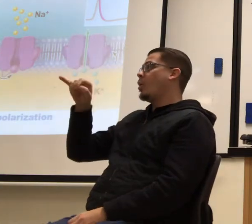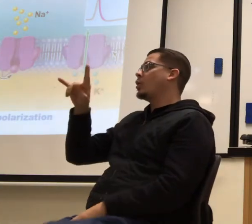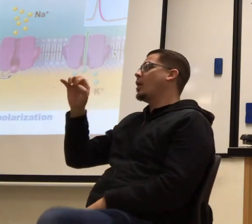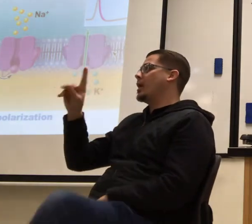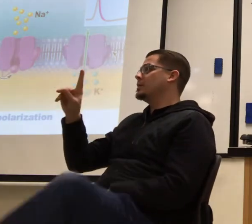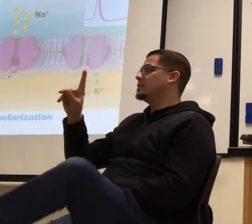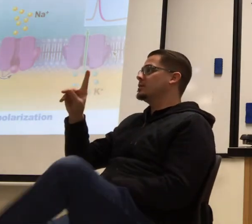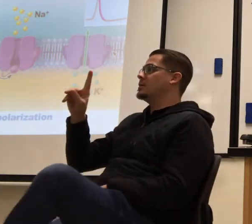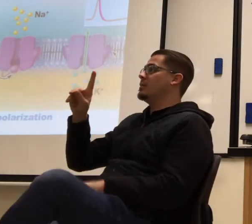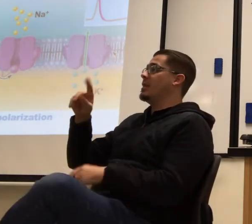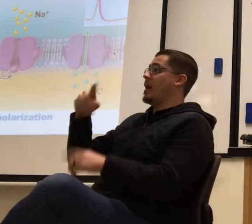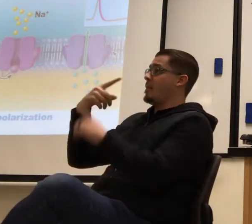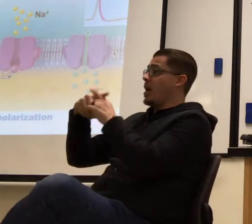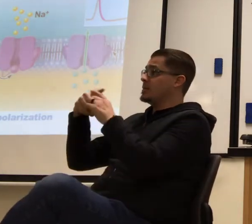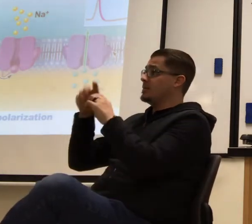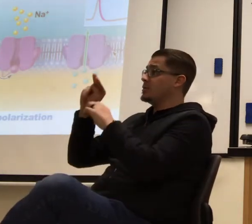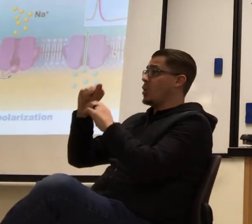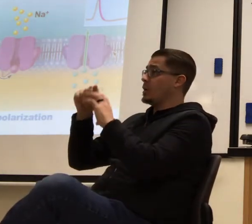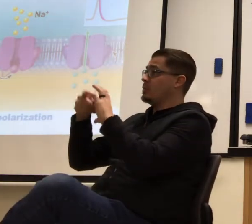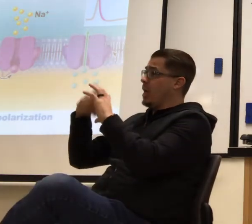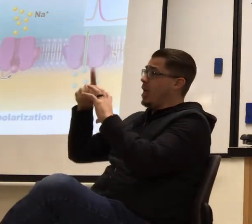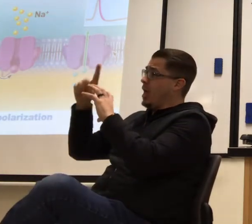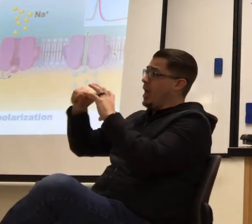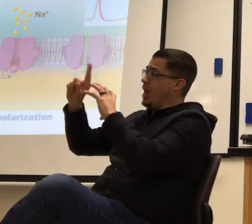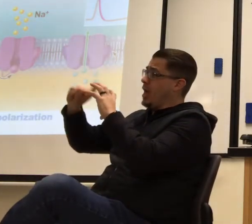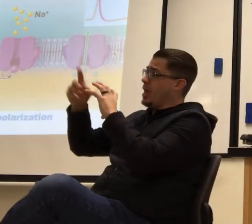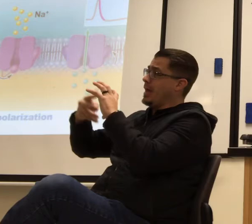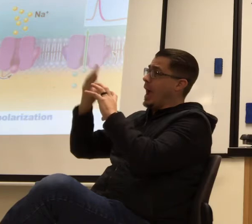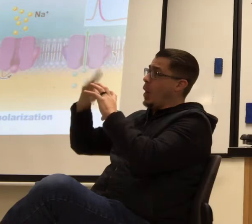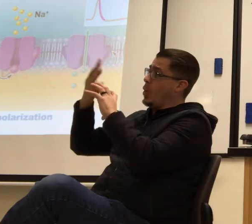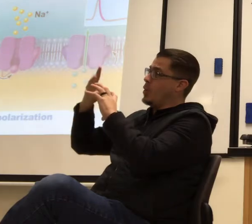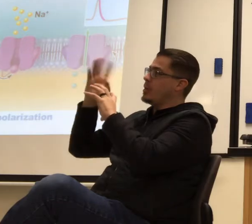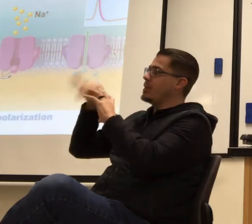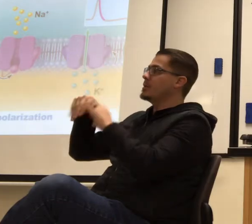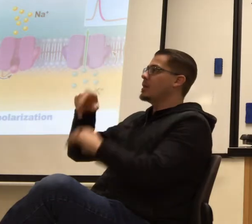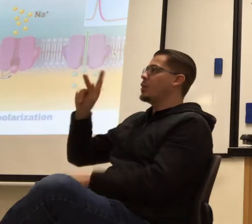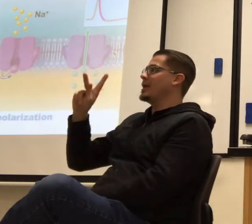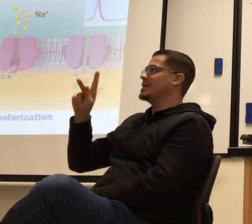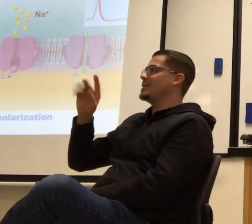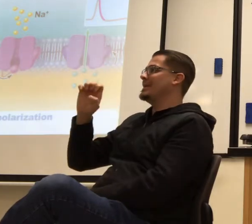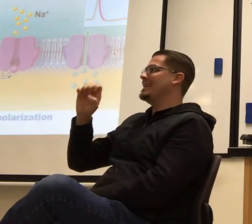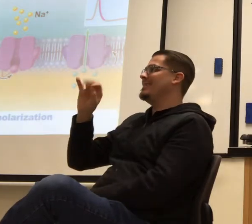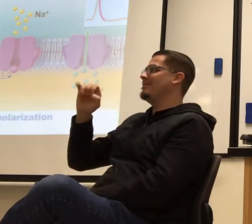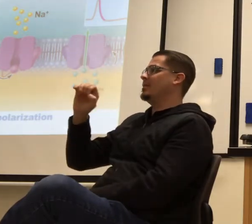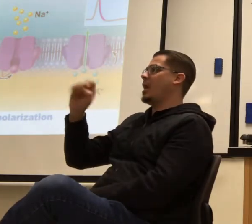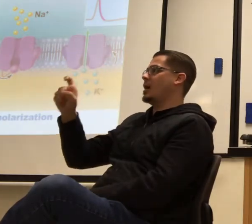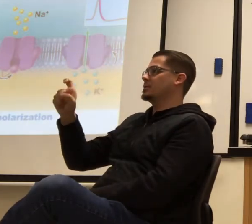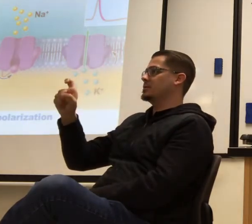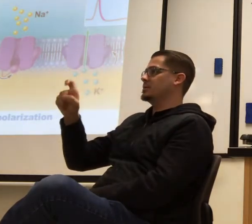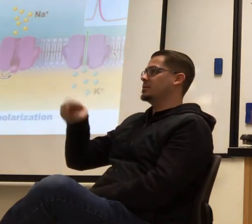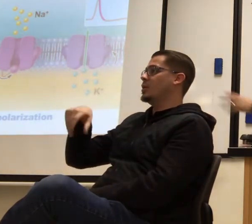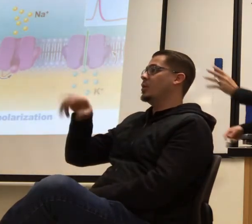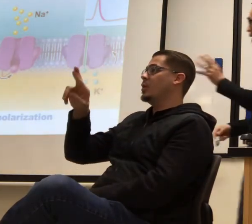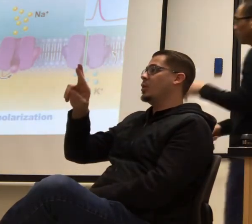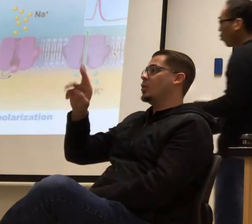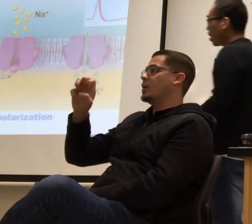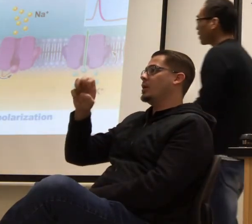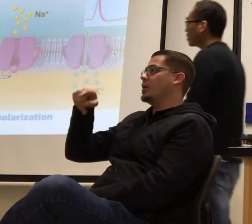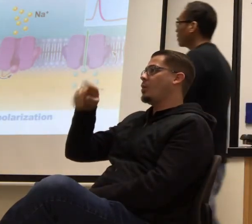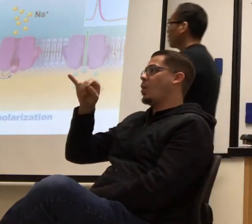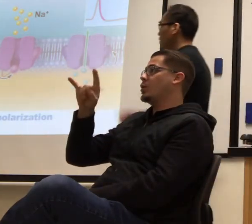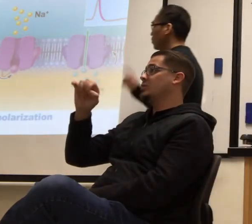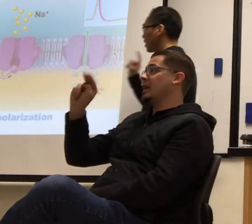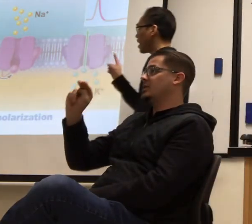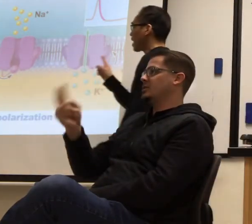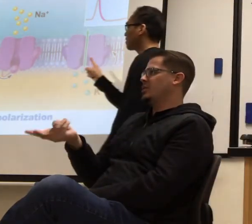the positive back out. And that will be in the form of potassium efflux. So in repolarization, well, two things happen.